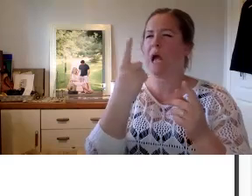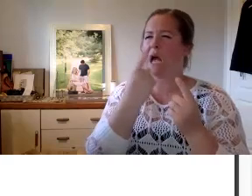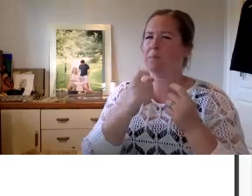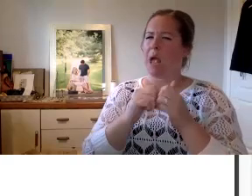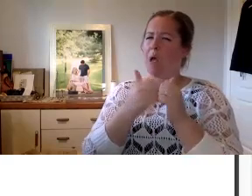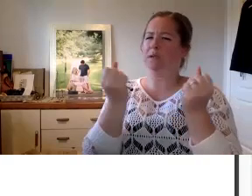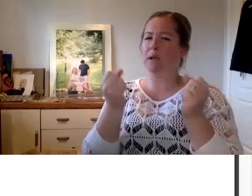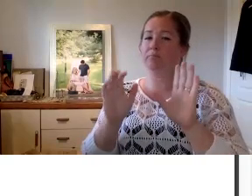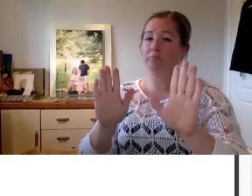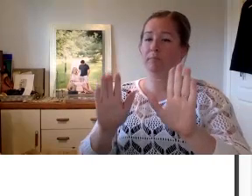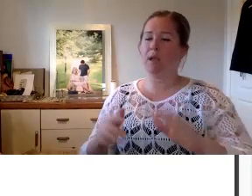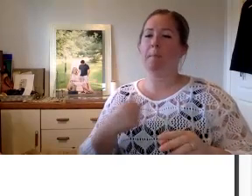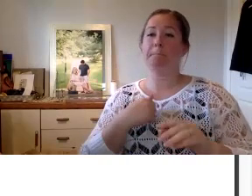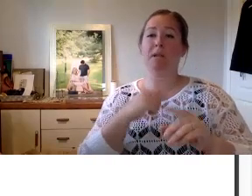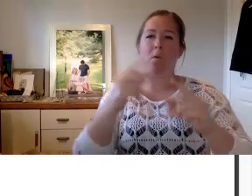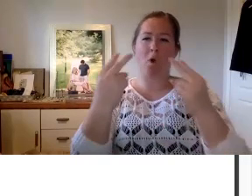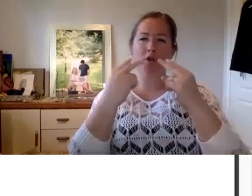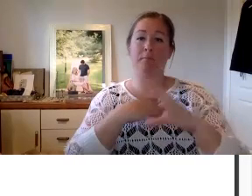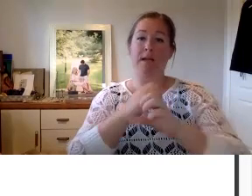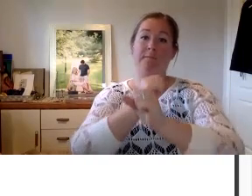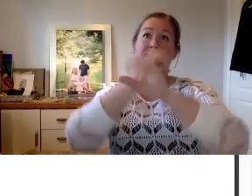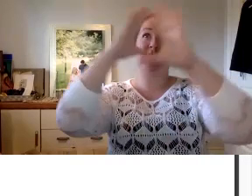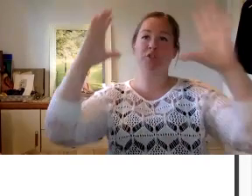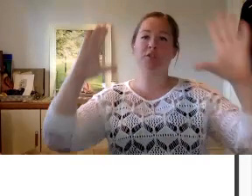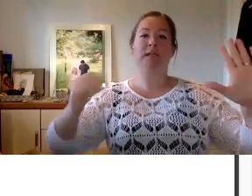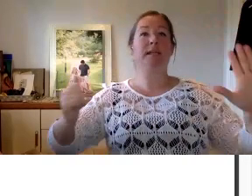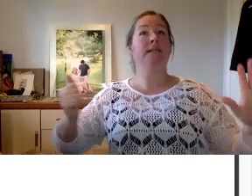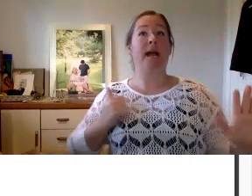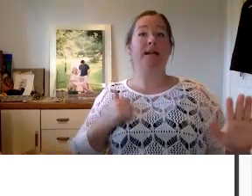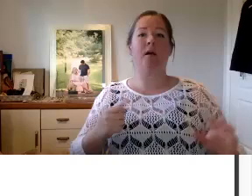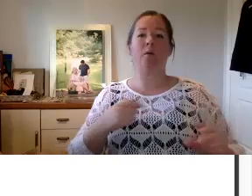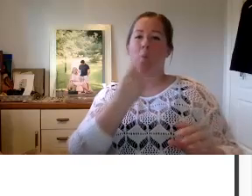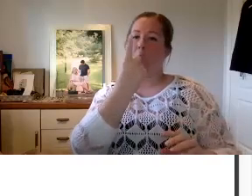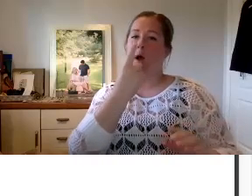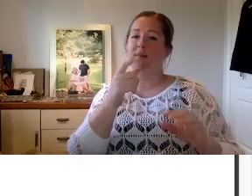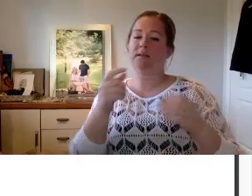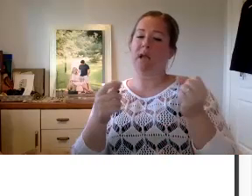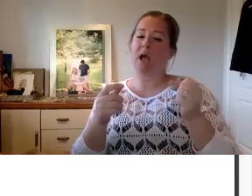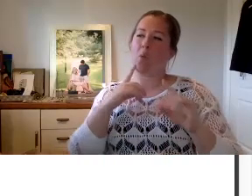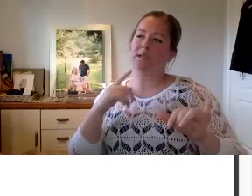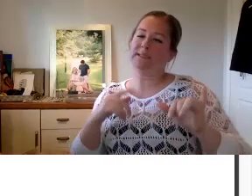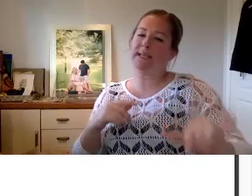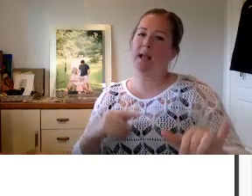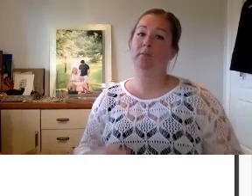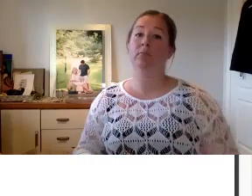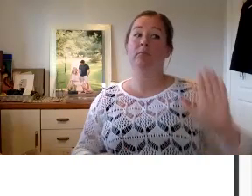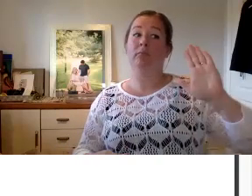For example, you asked me how to sign. When you watch my vision, Canada,